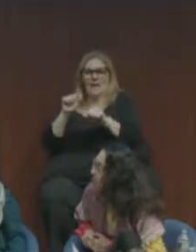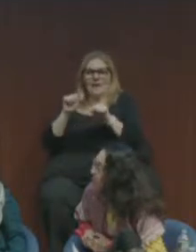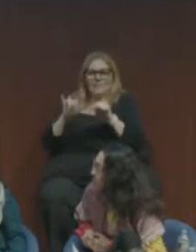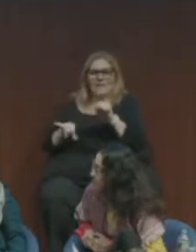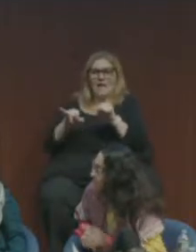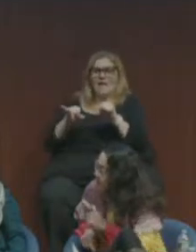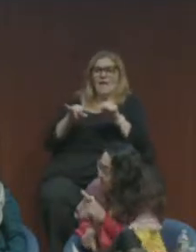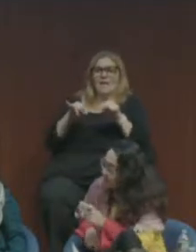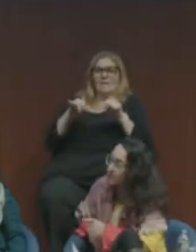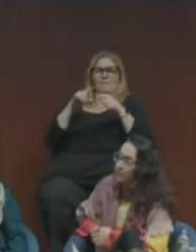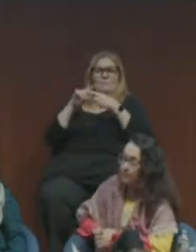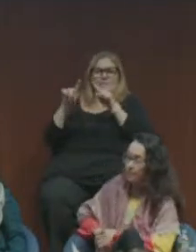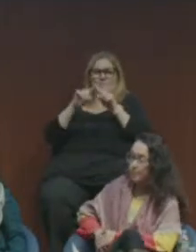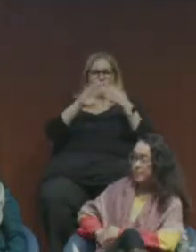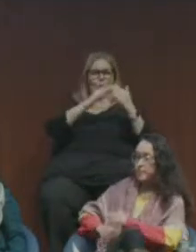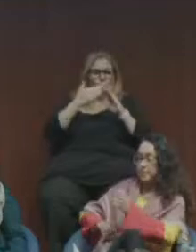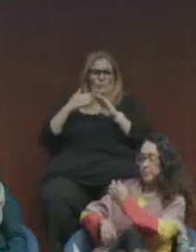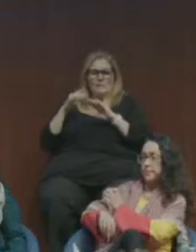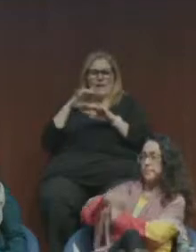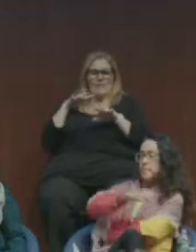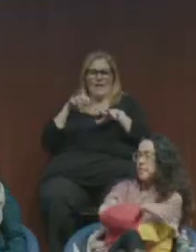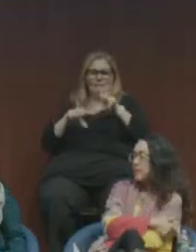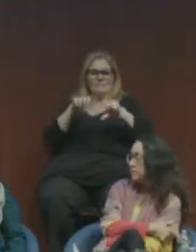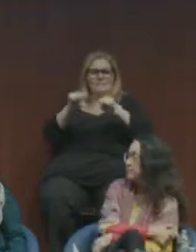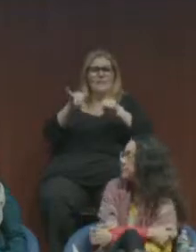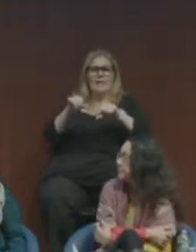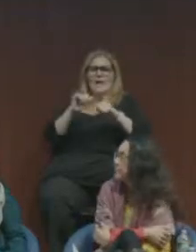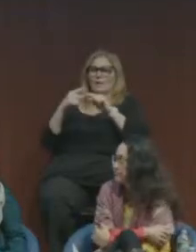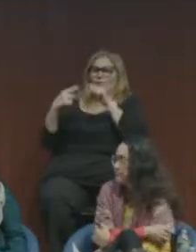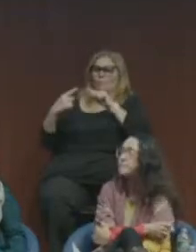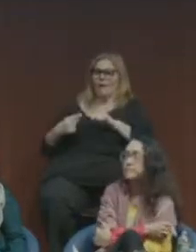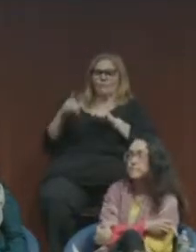by communities and how we need to counter that.